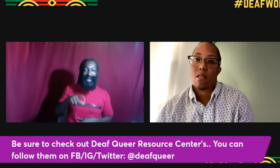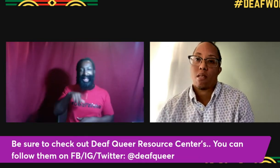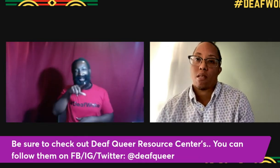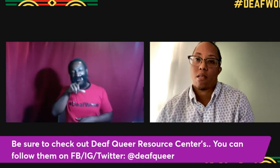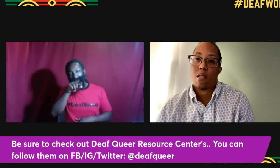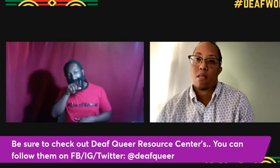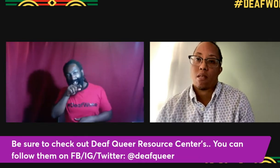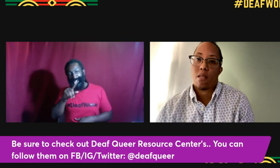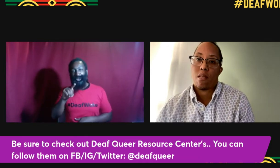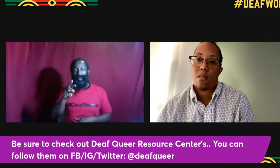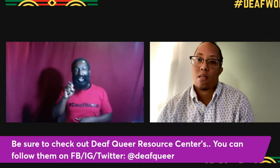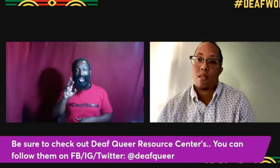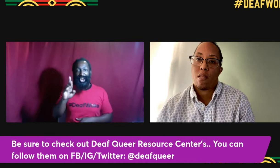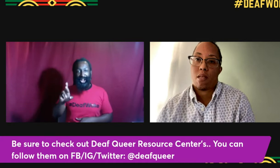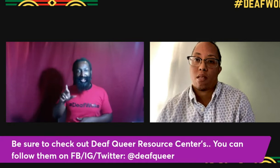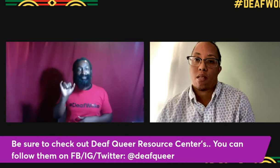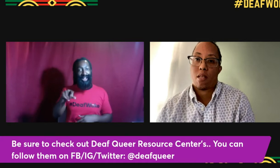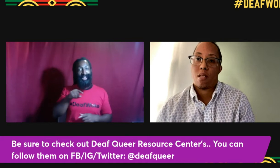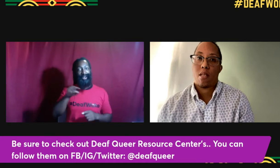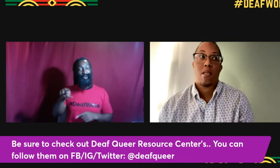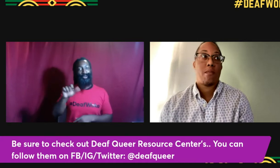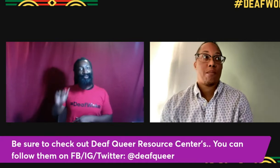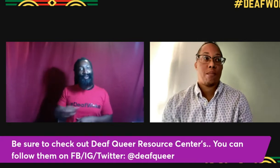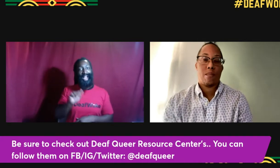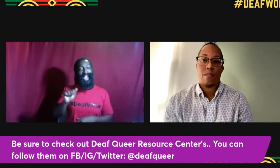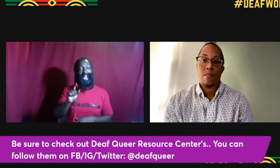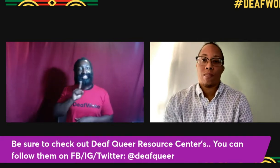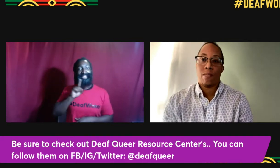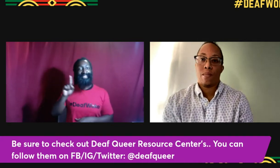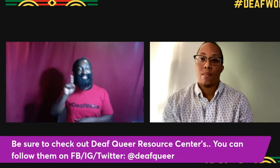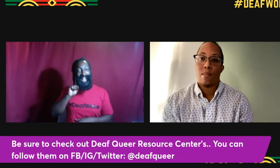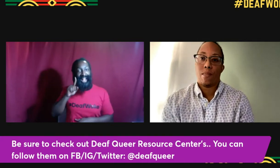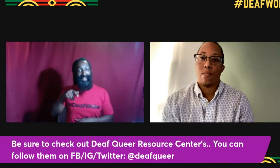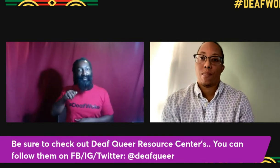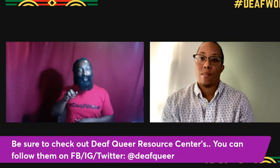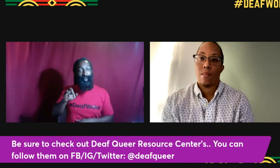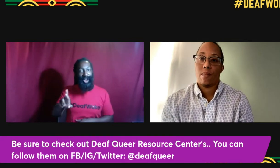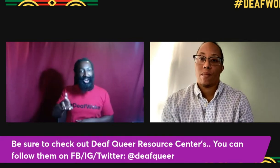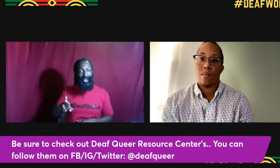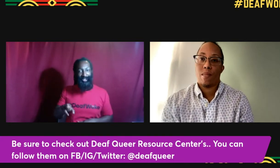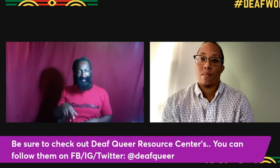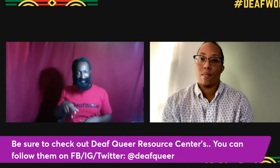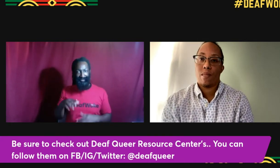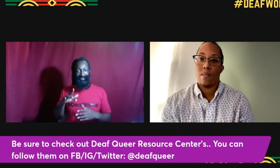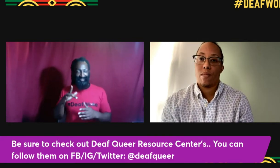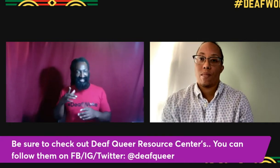more about it. I'm on Facebook, IG, or Twitter, at Deaf Queer.